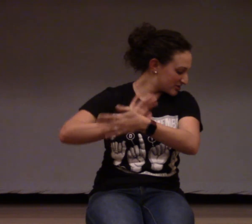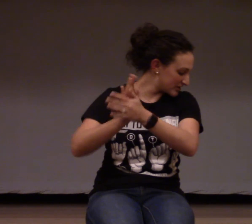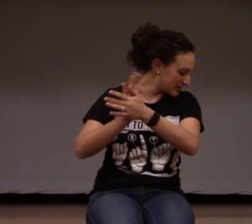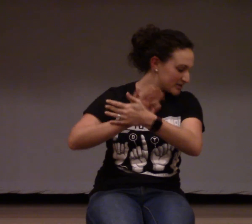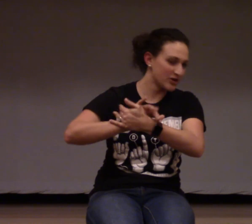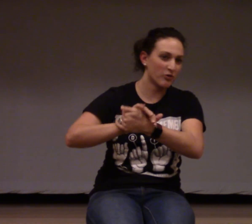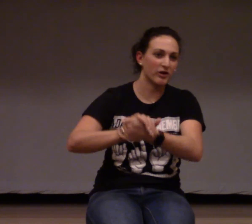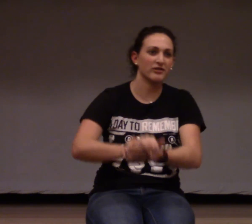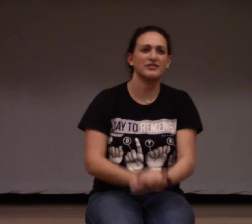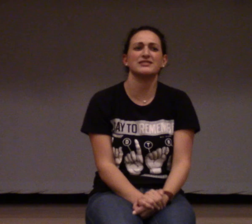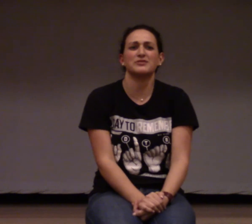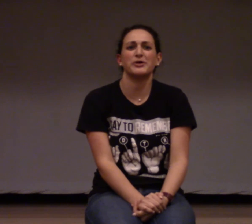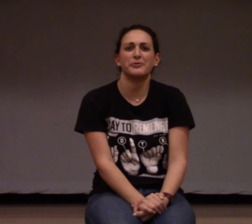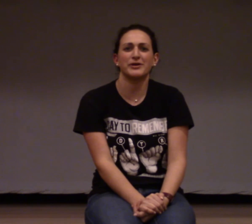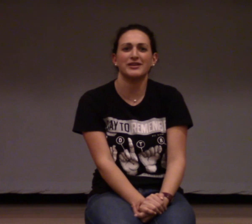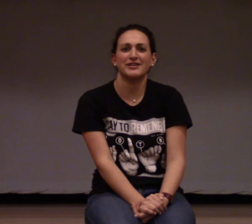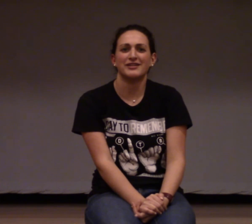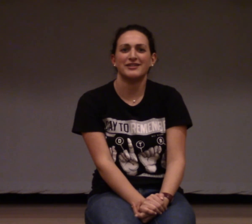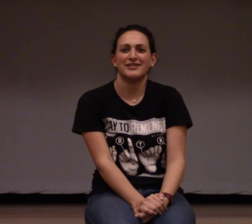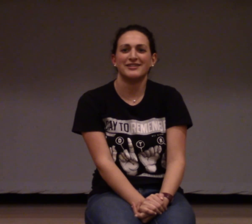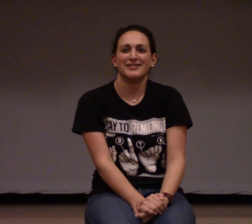Cheese, yogurt. This is a weird one.